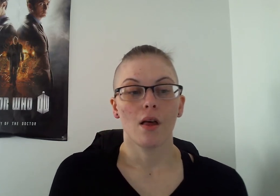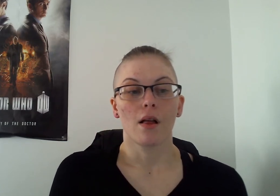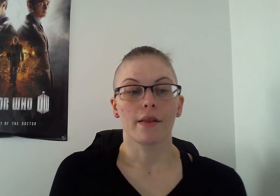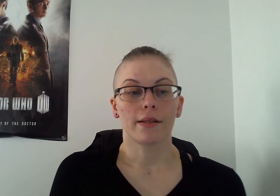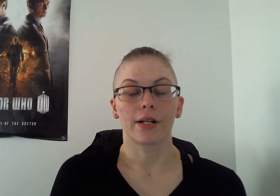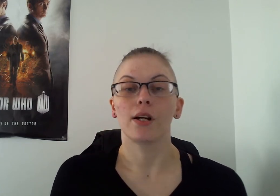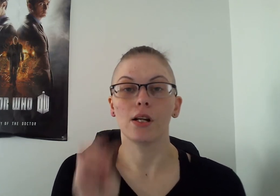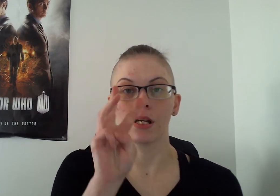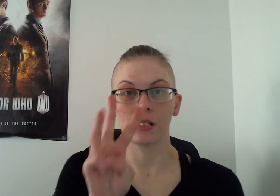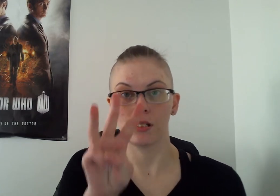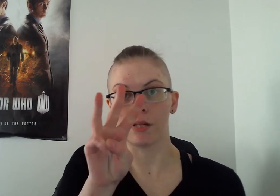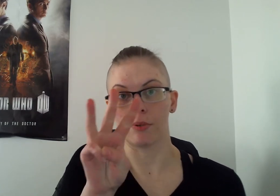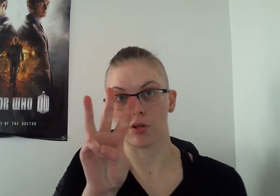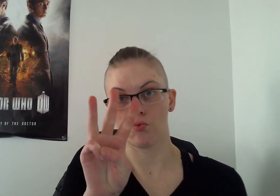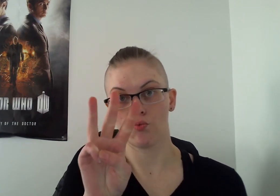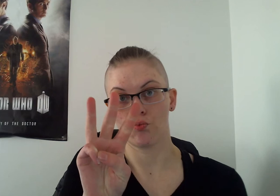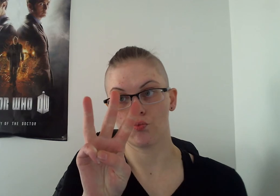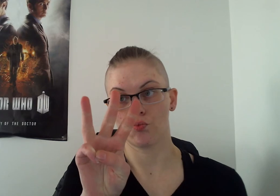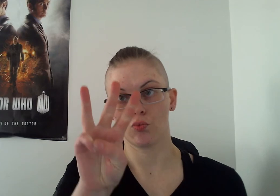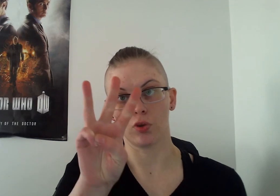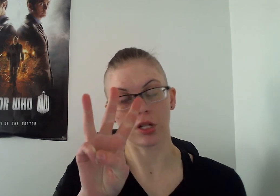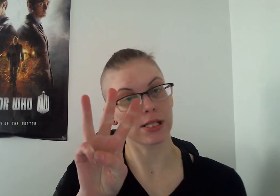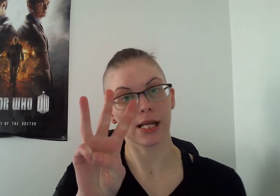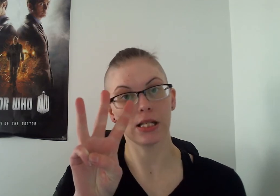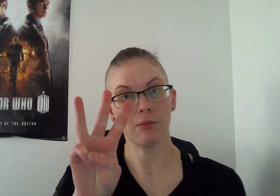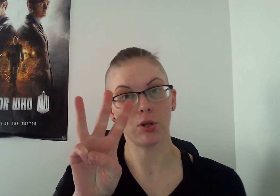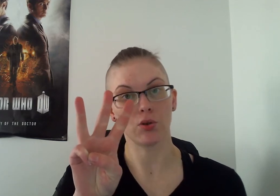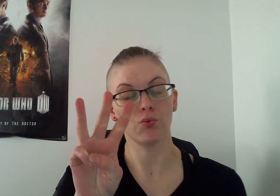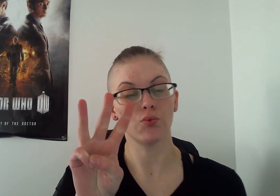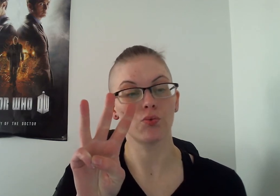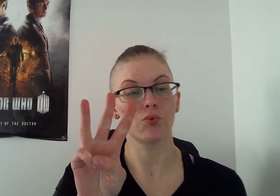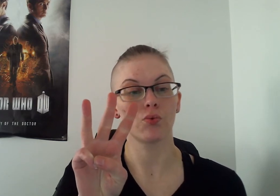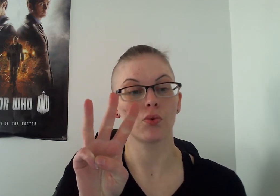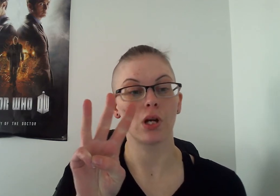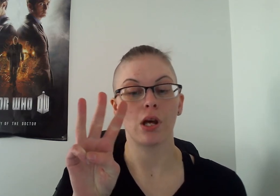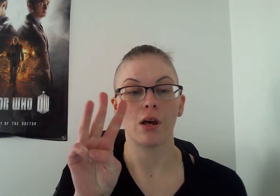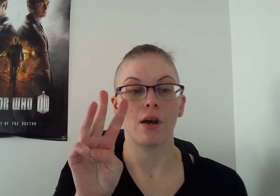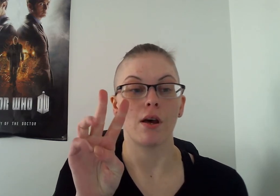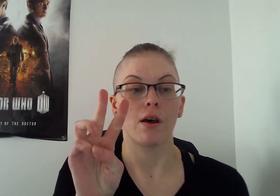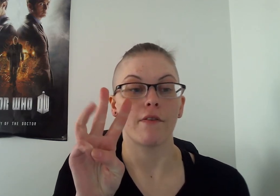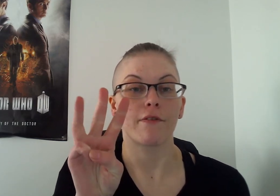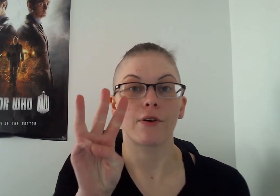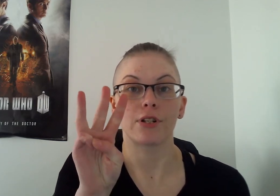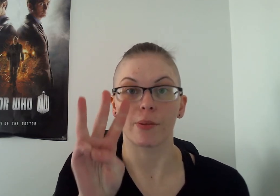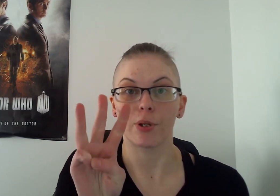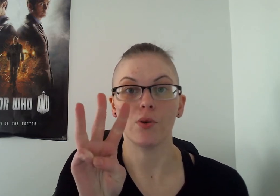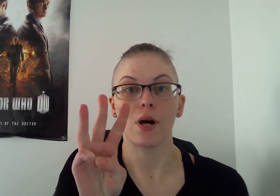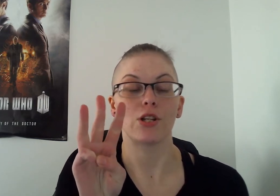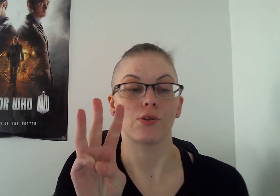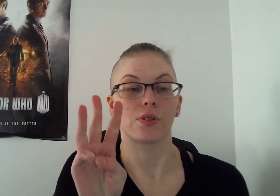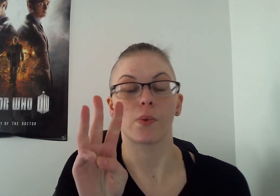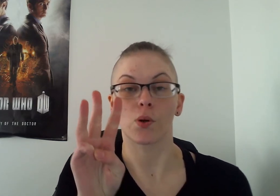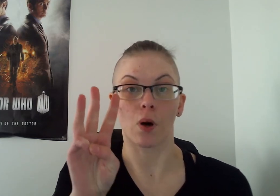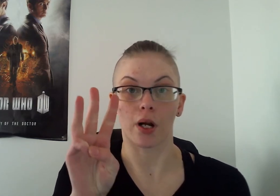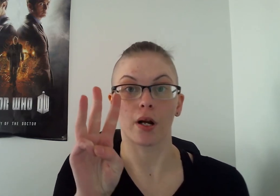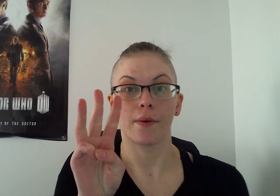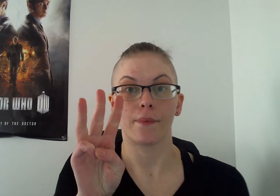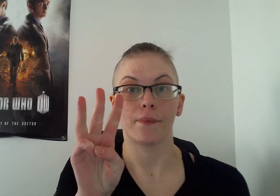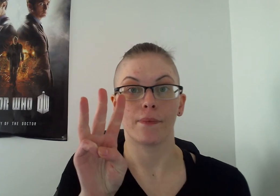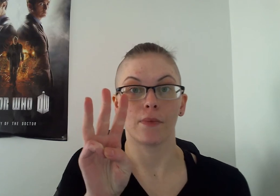The letter W. Looks like a W. For W, I chose the word water. You